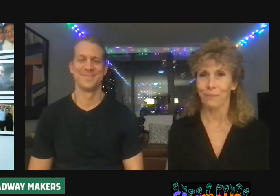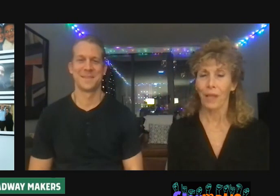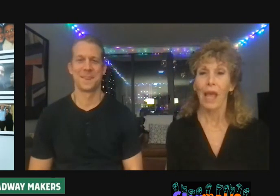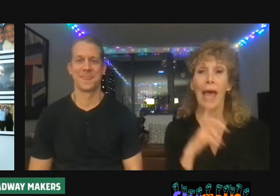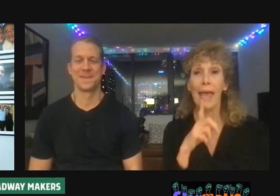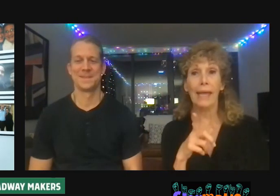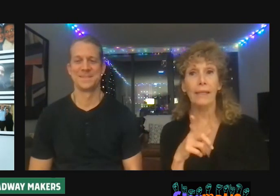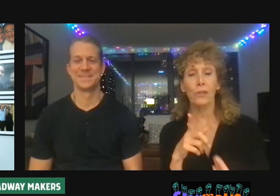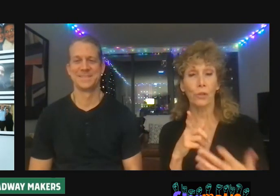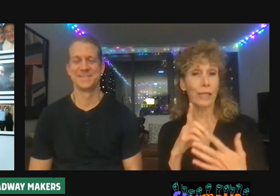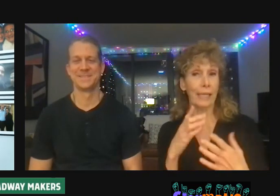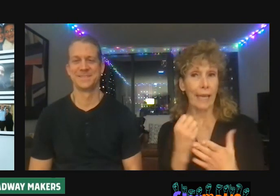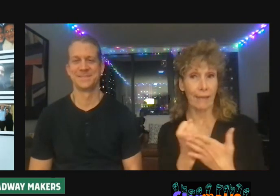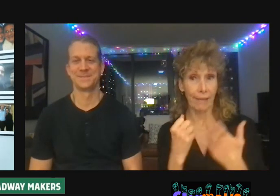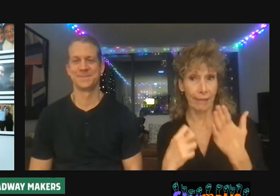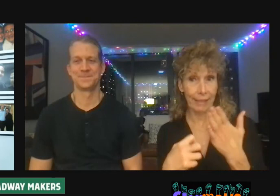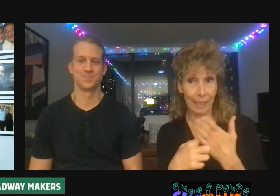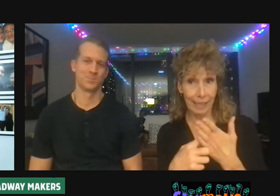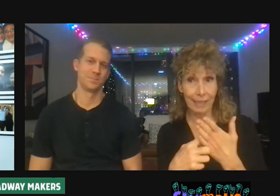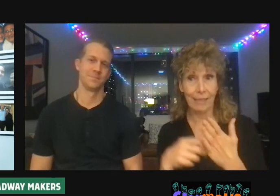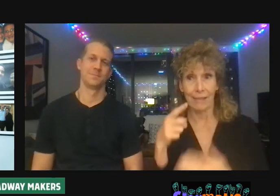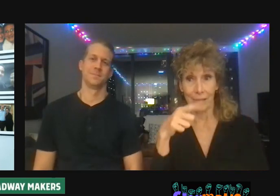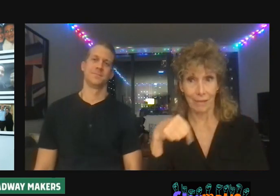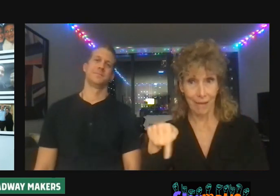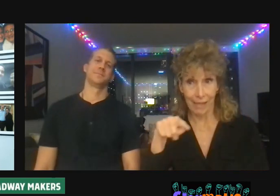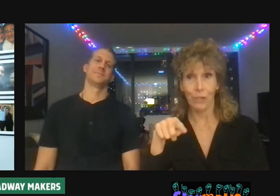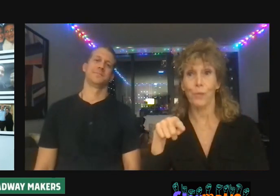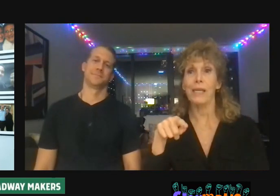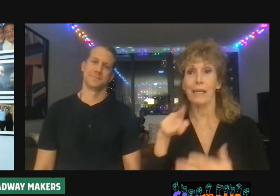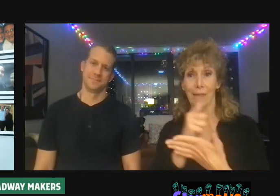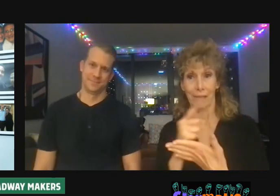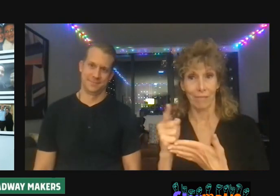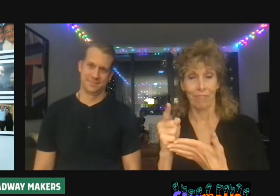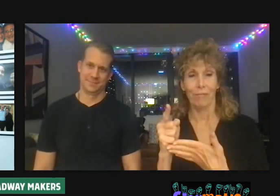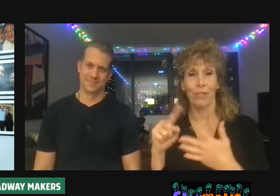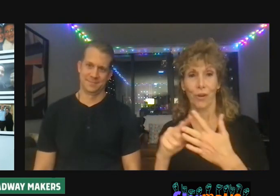Instagram. And you can get the tickets